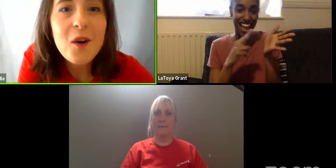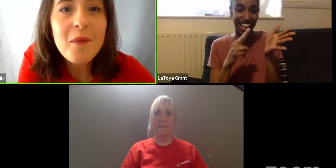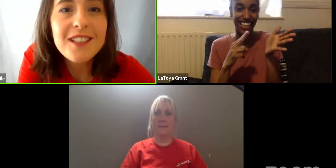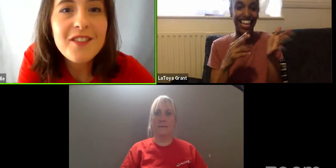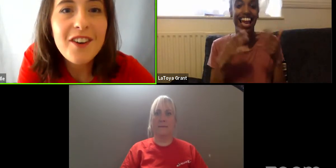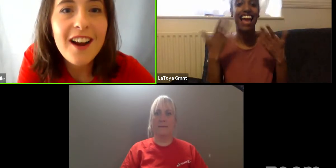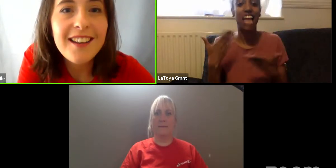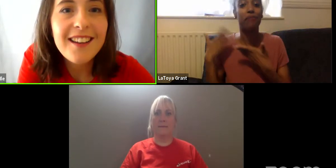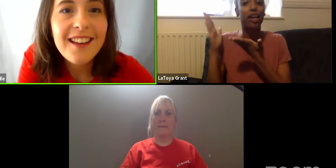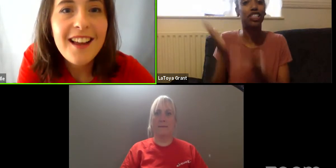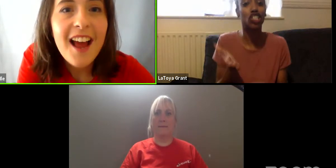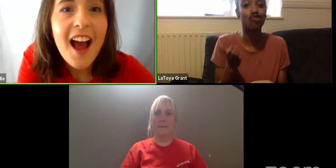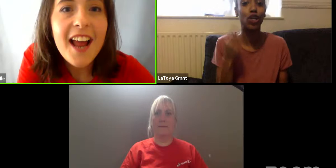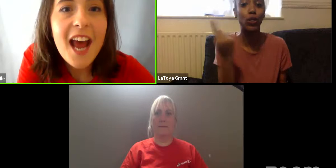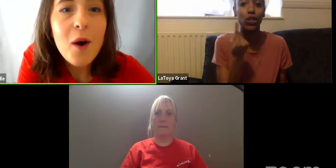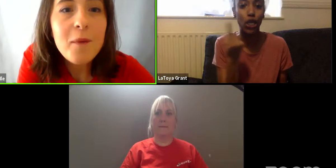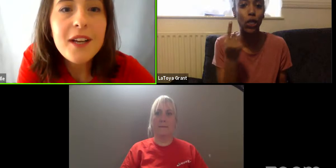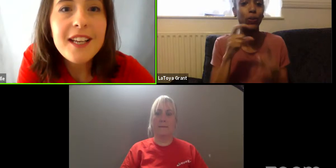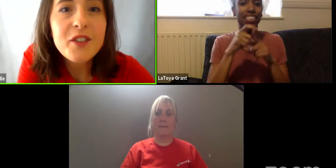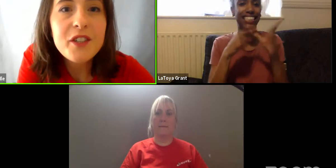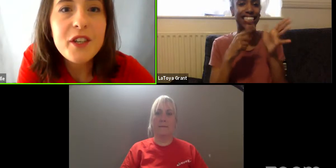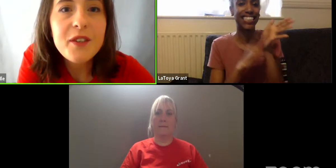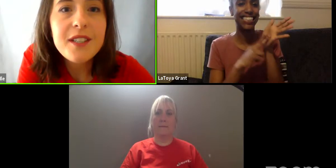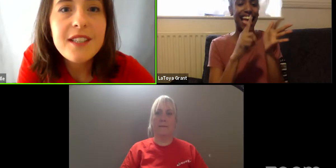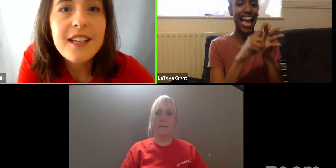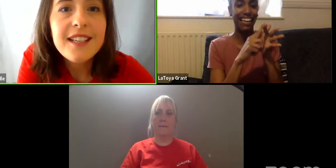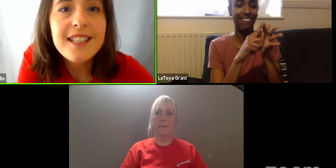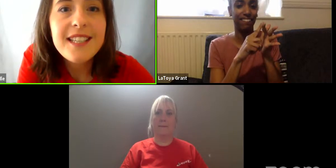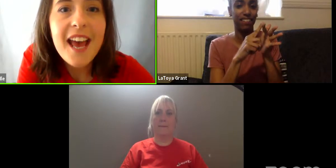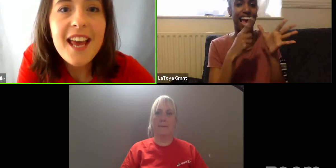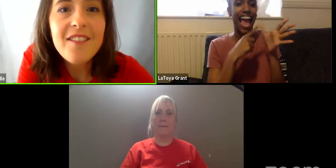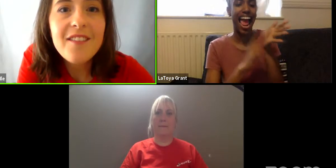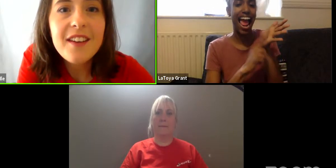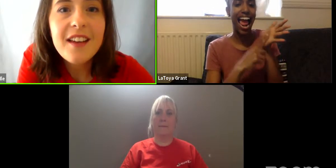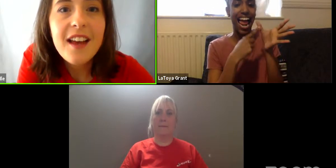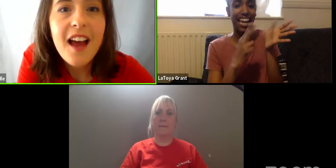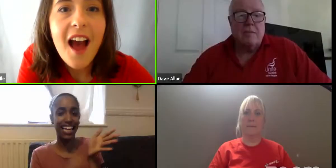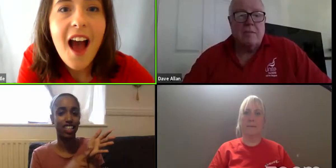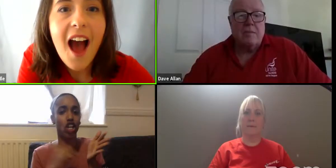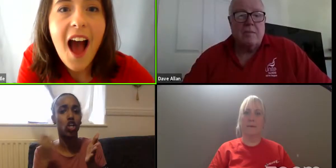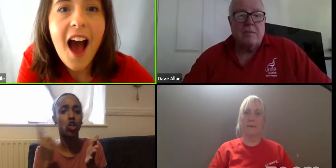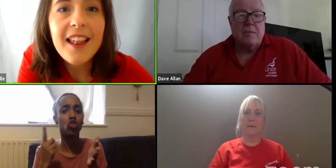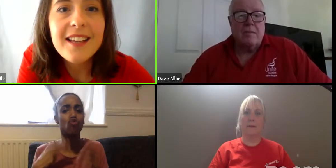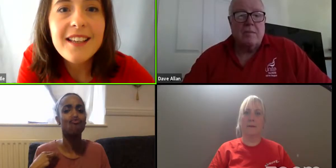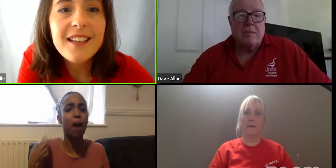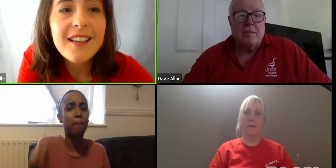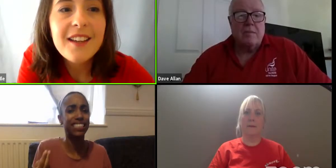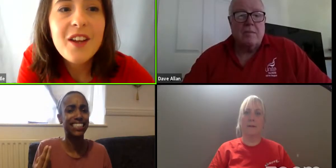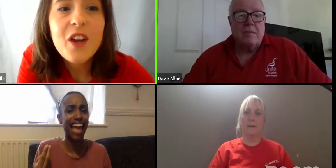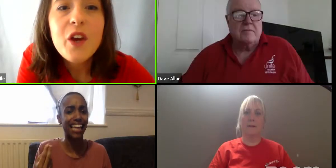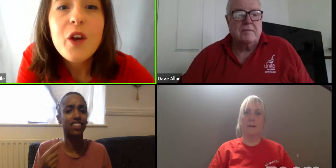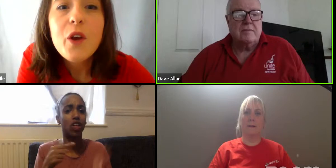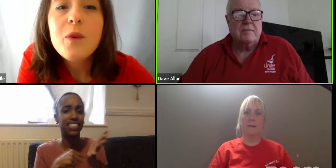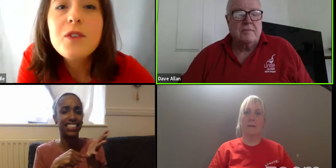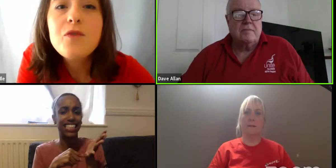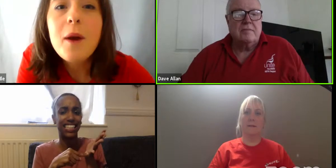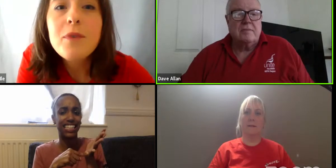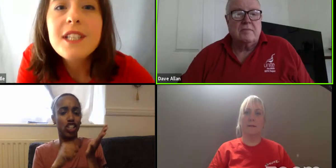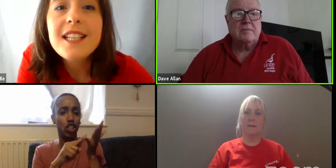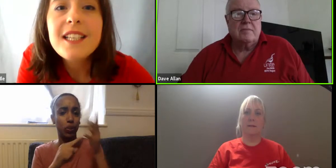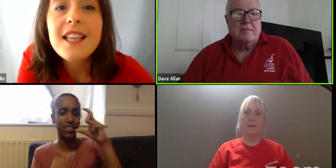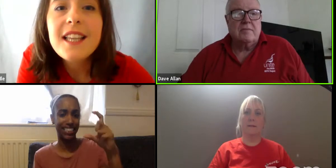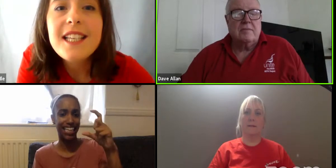Thank you so much, Fran. And now I'm going to introduce Dave Allen, who